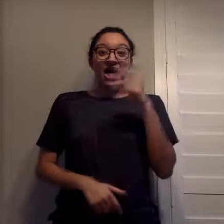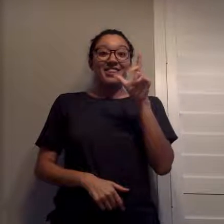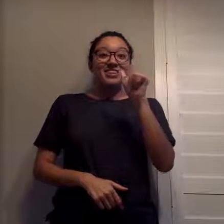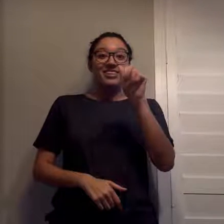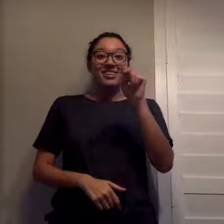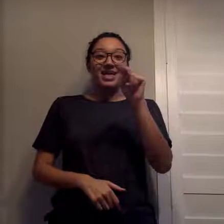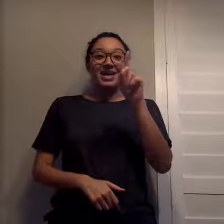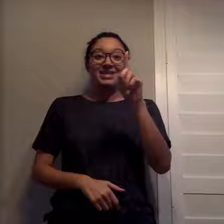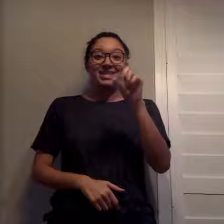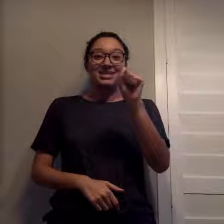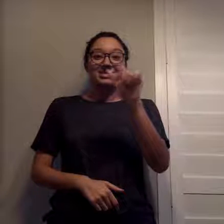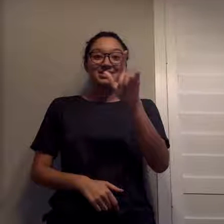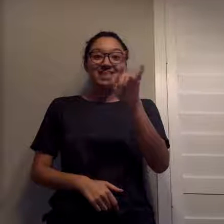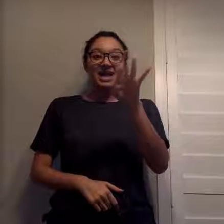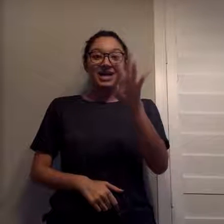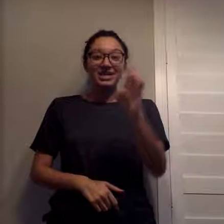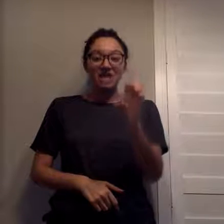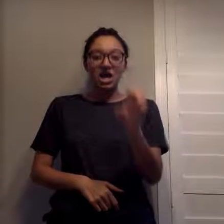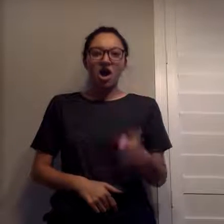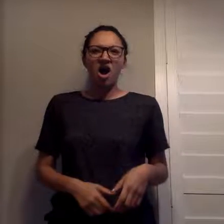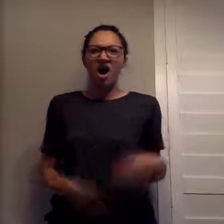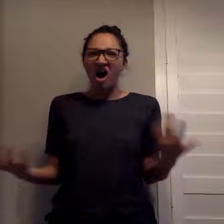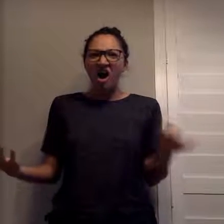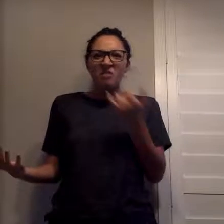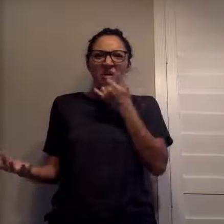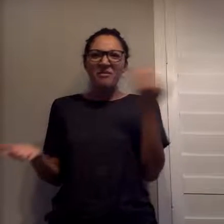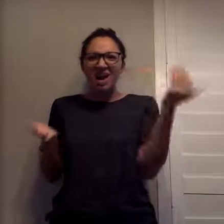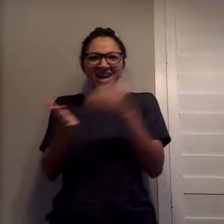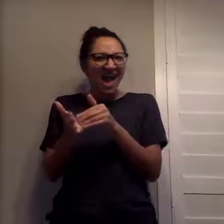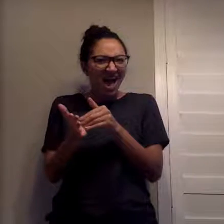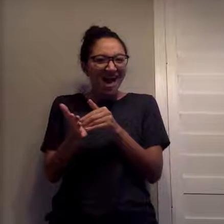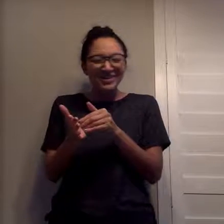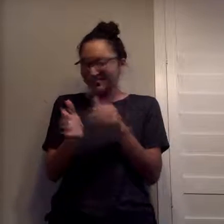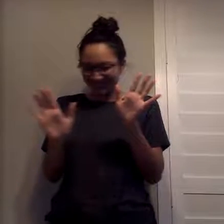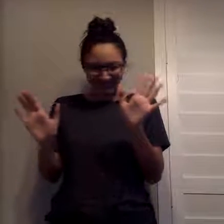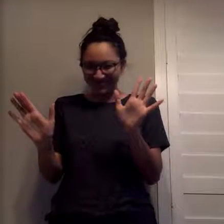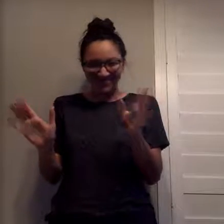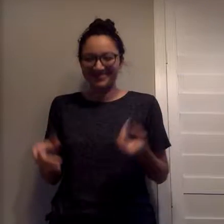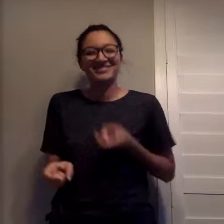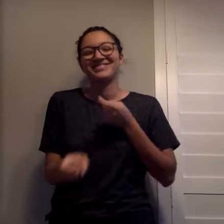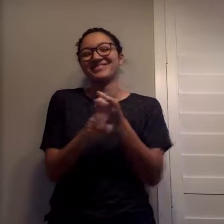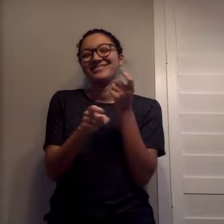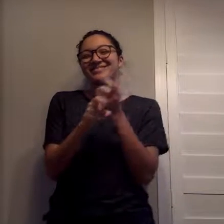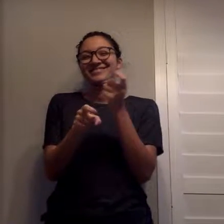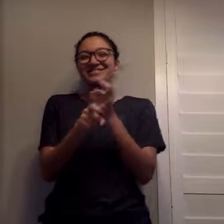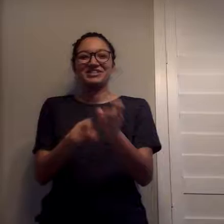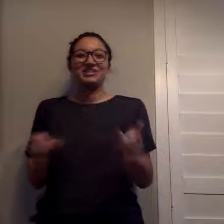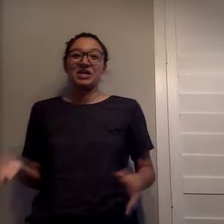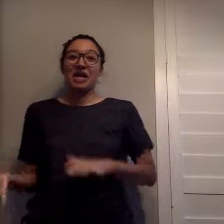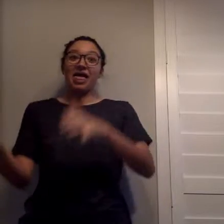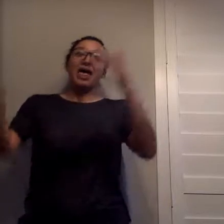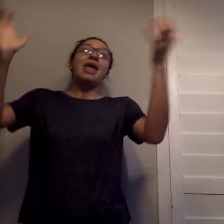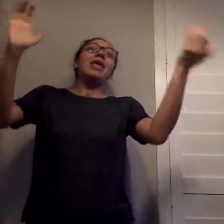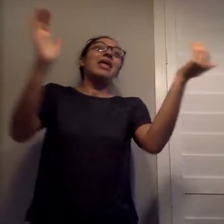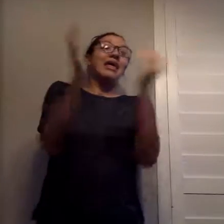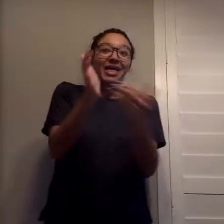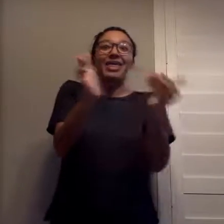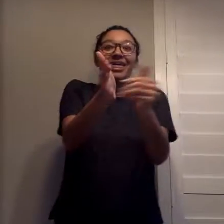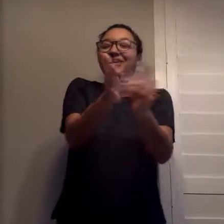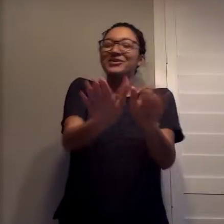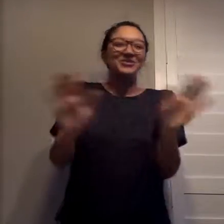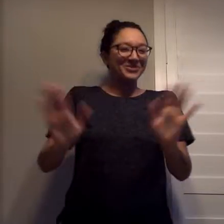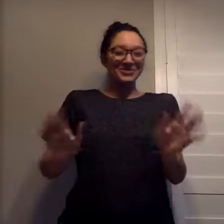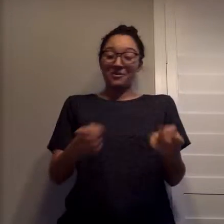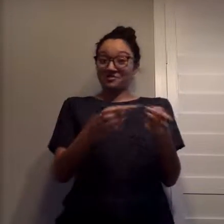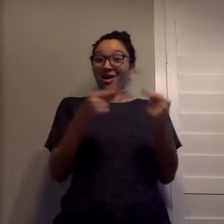I know, really? No, just kidding. No more disasters. No, just the